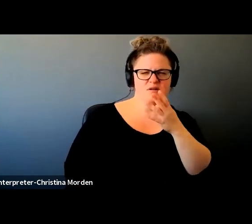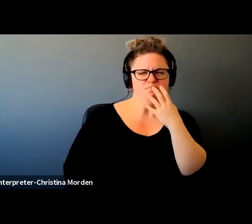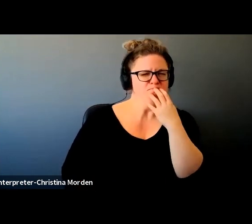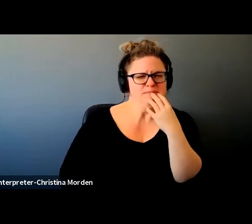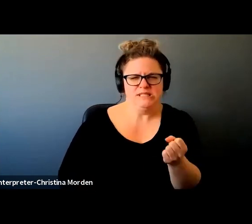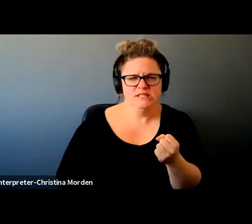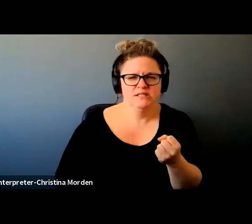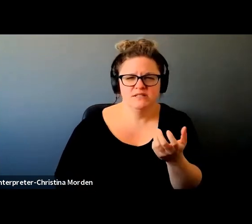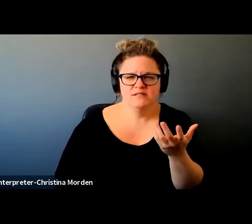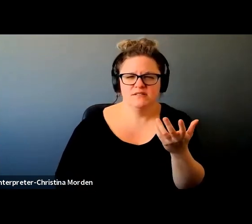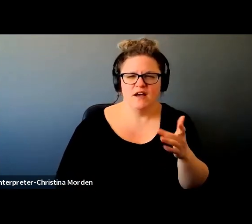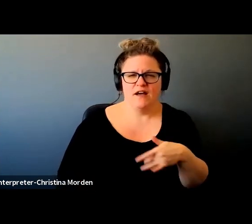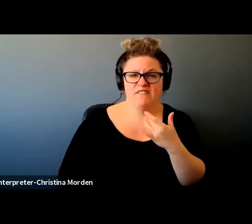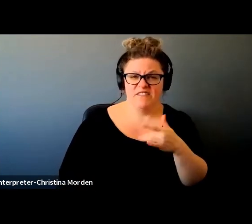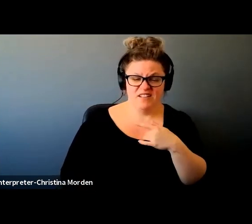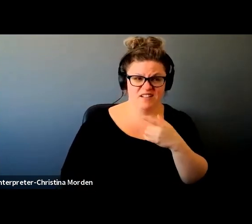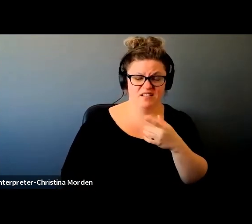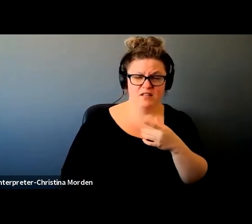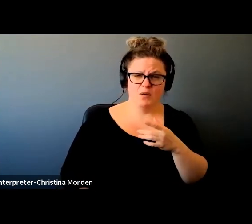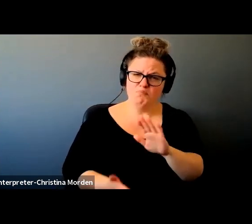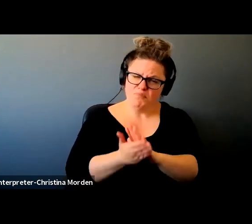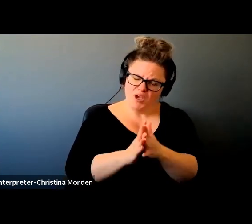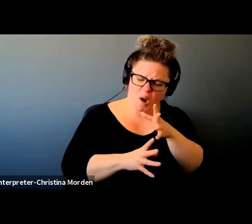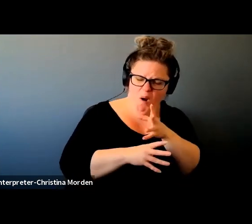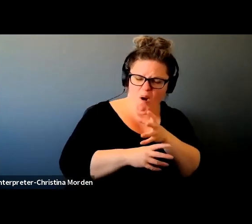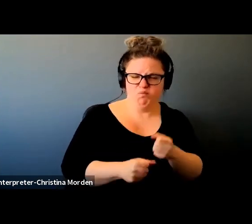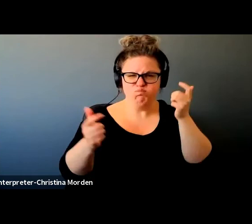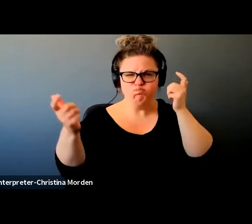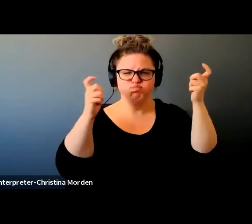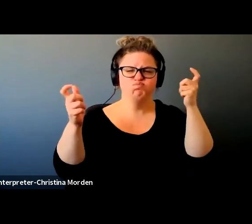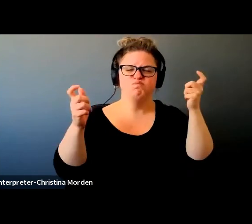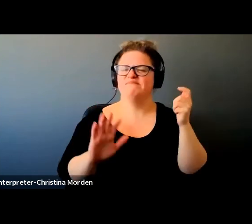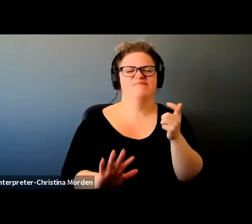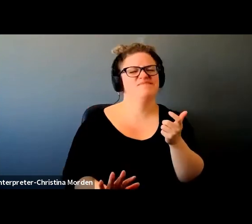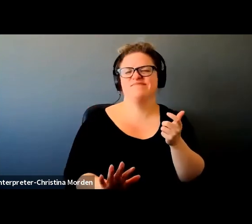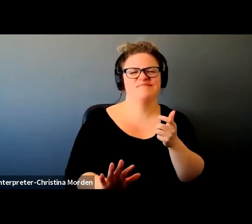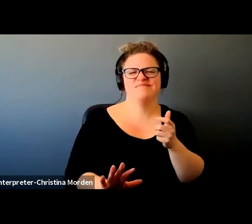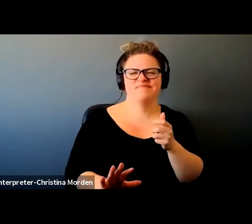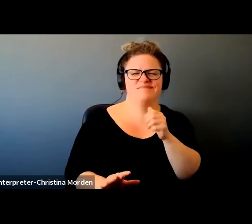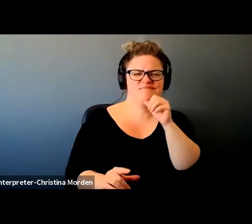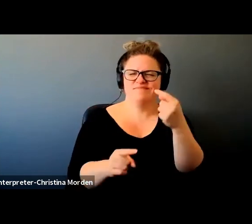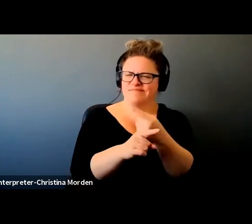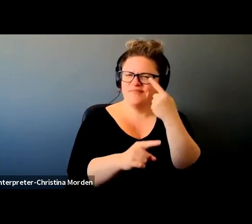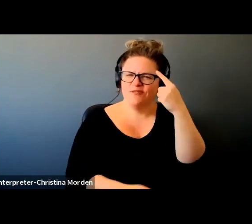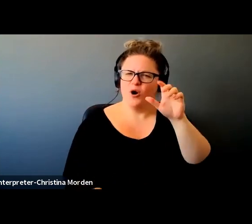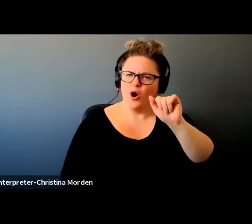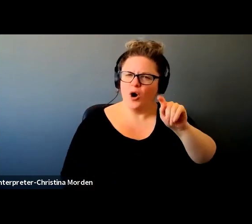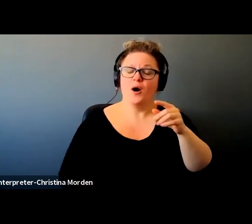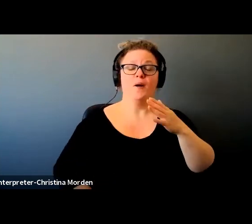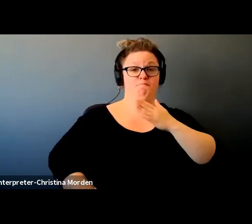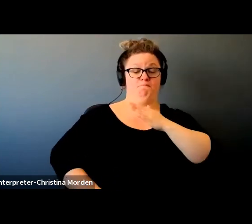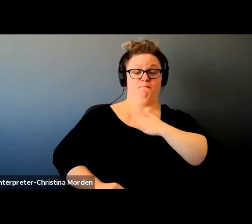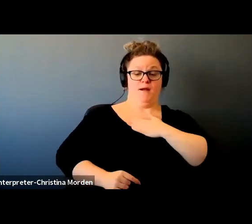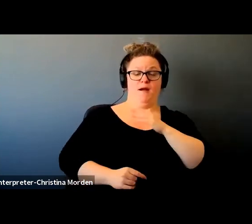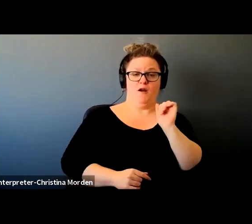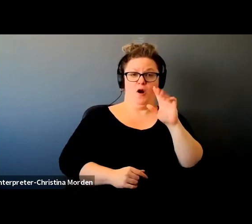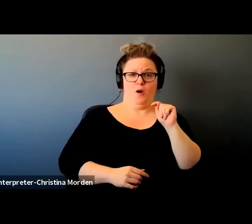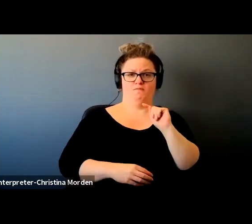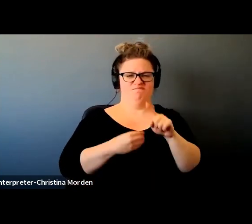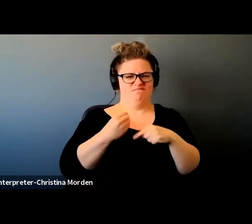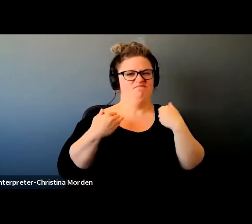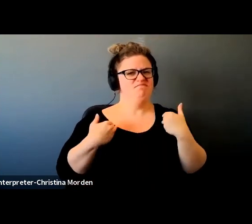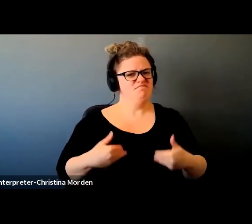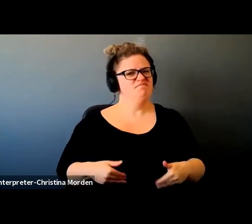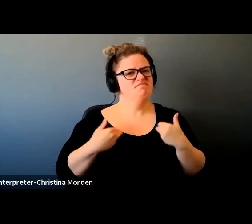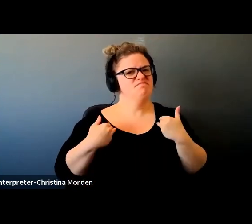type of art that I'm making. My art is very intimate. I'm mostly interested in